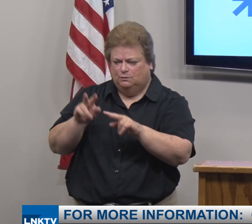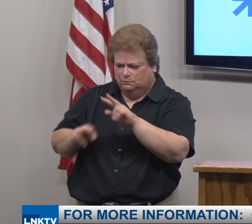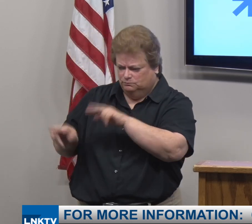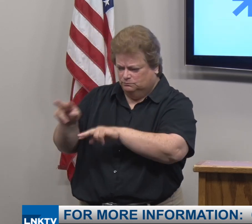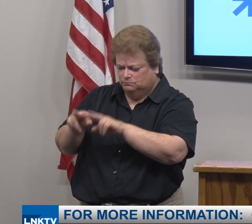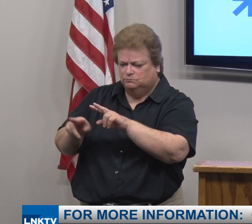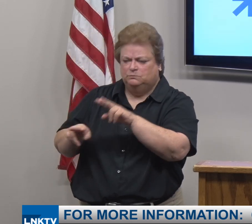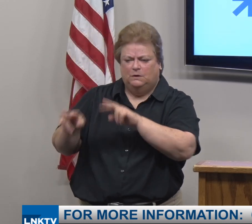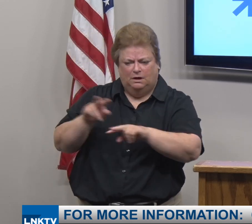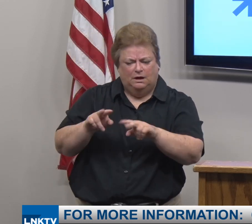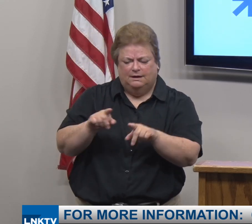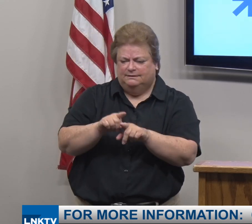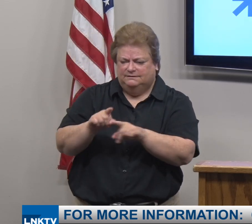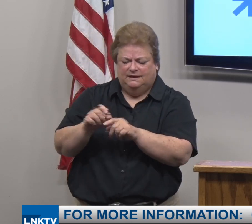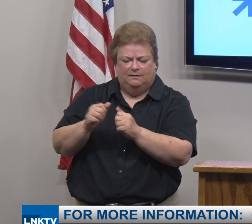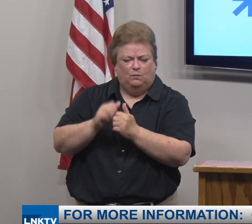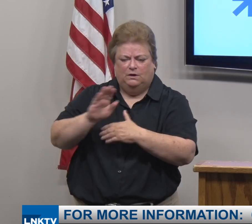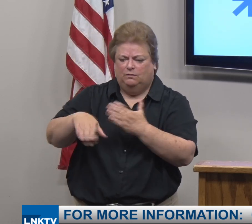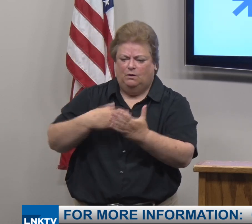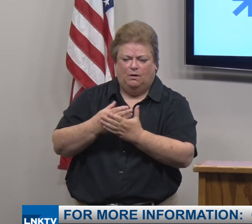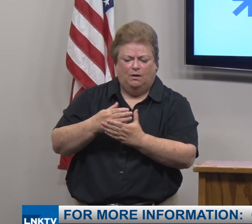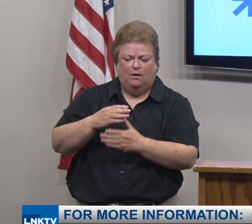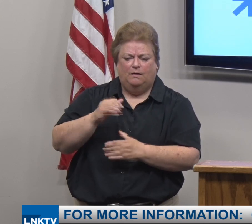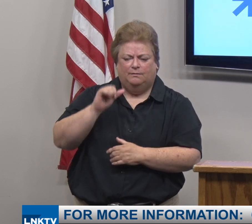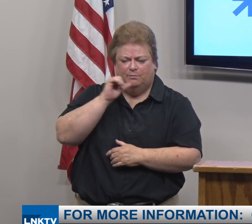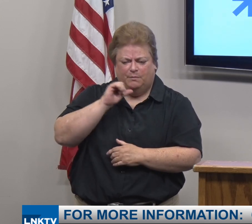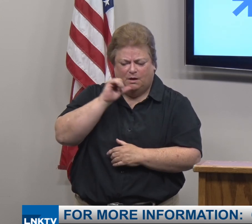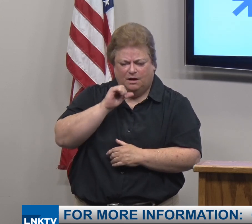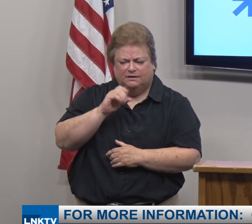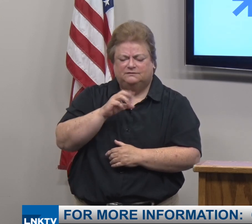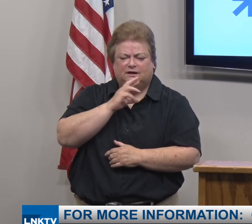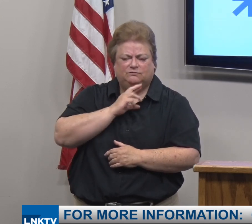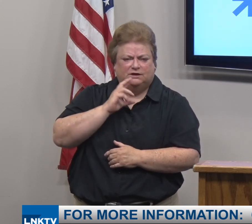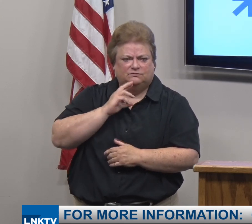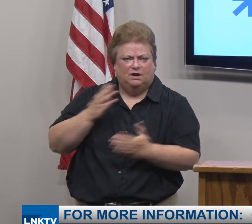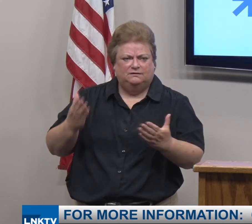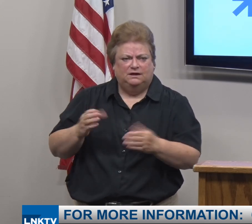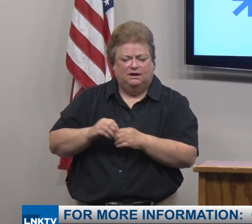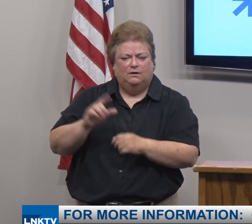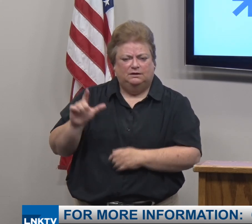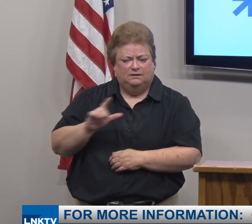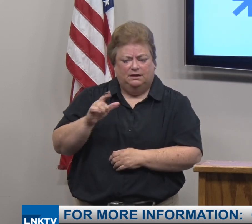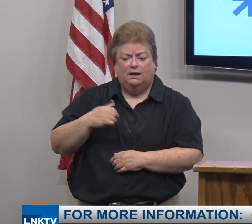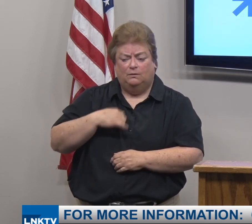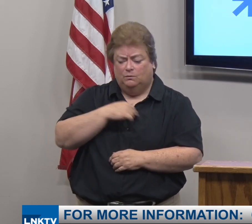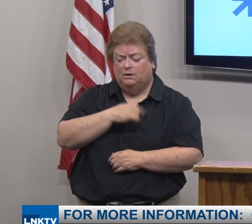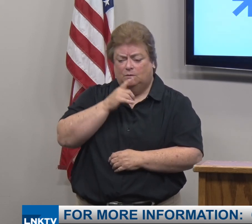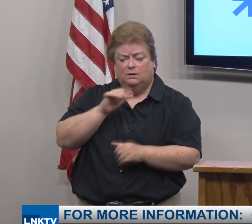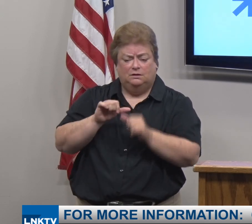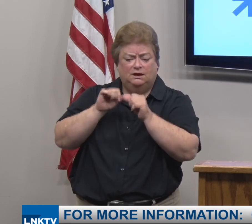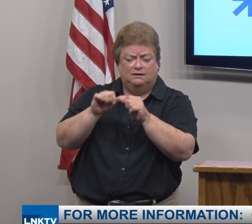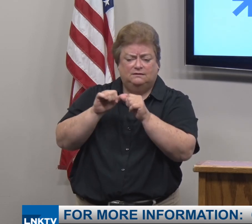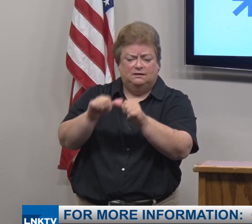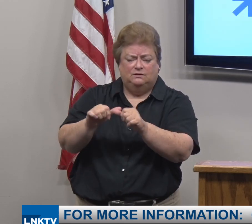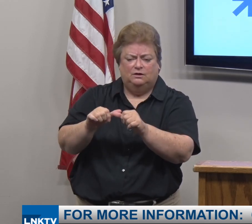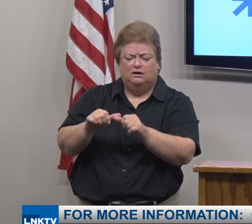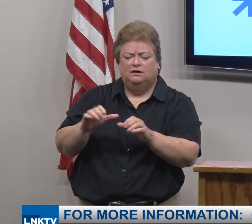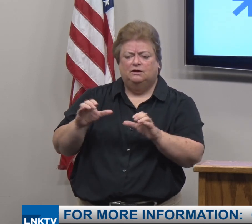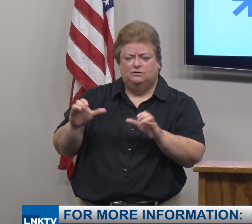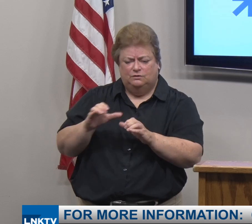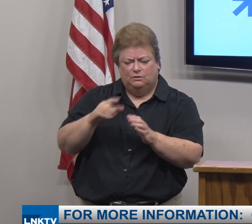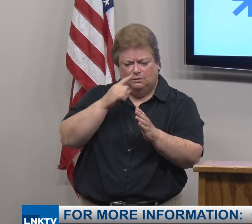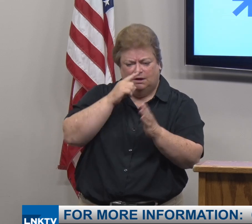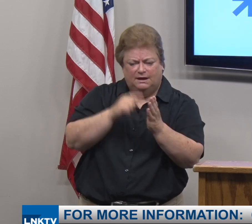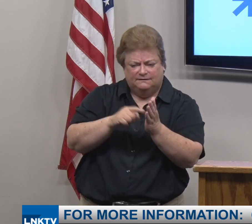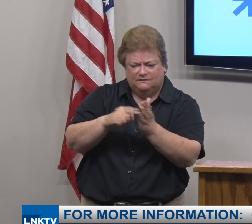all of the bars in Lincoln, all the bars and restaurants, and we'll continue to do our